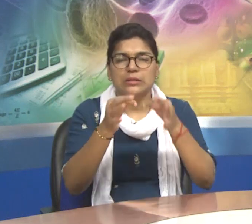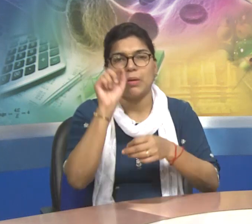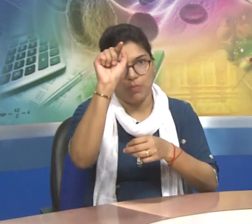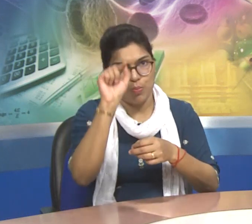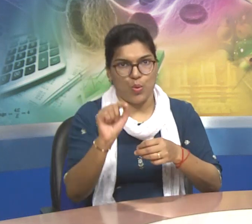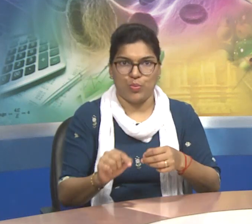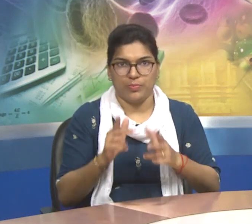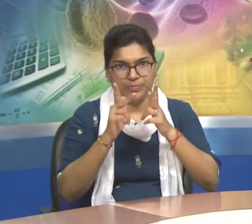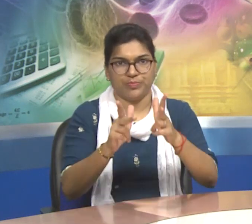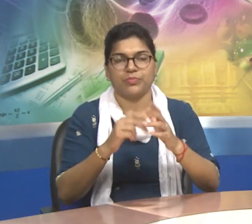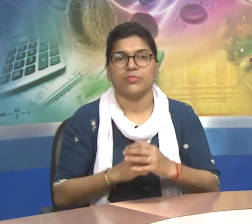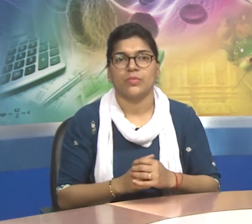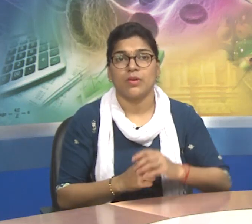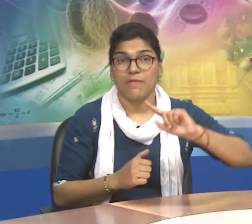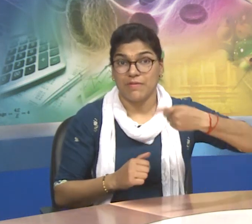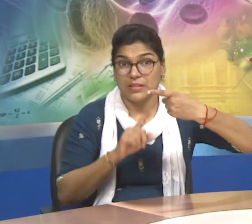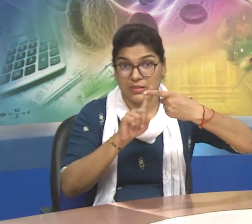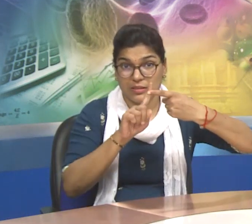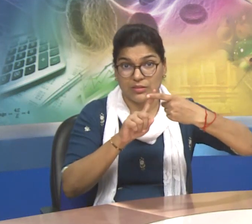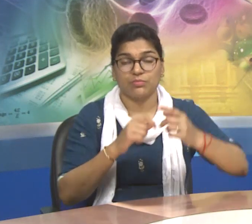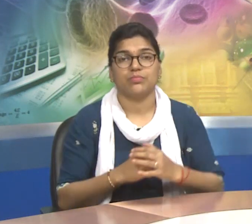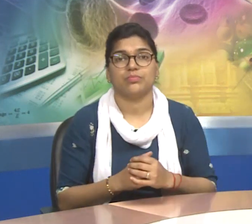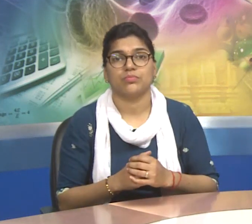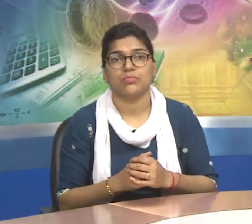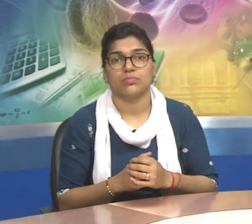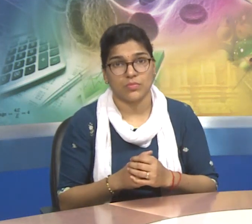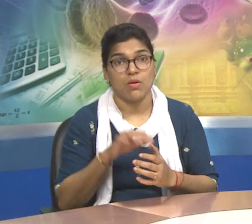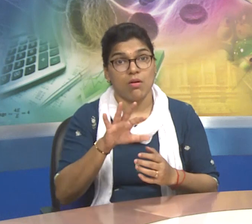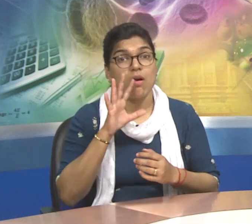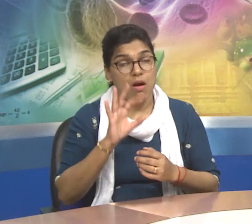Let us now understand e-resources with some examples.